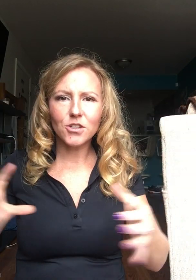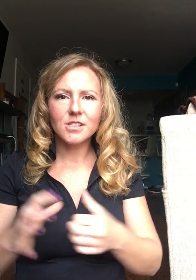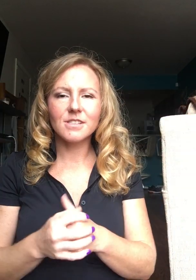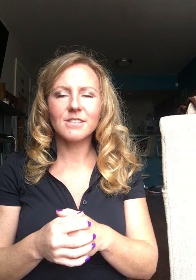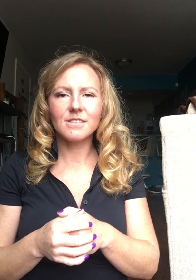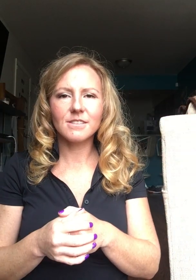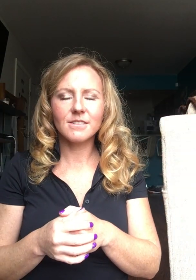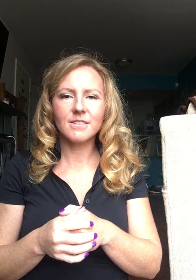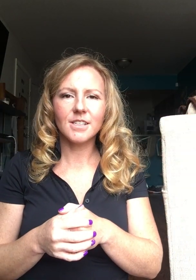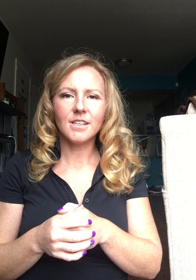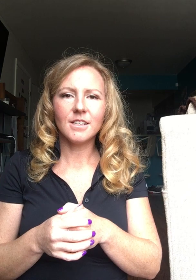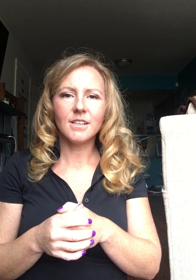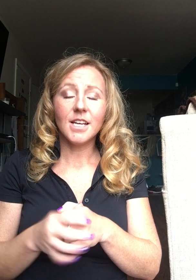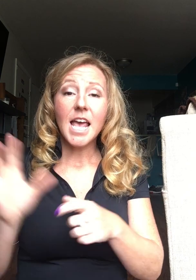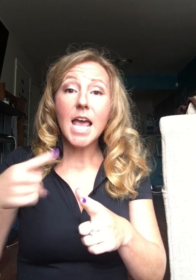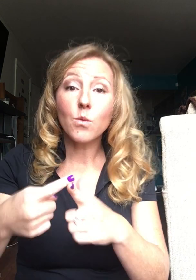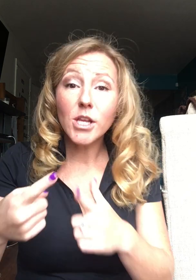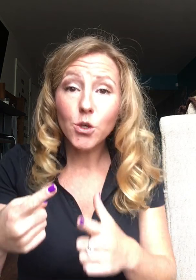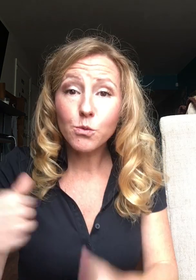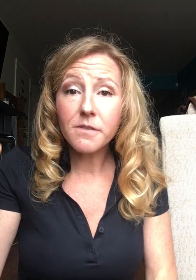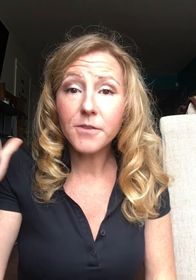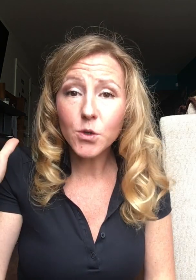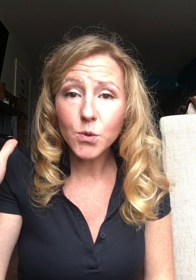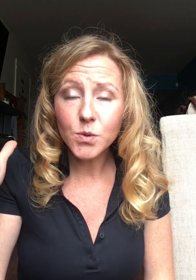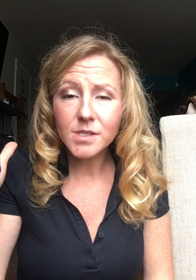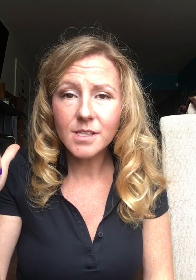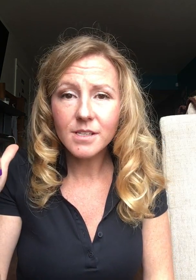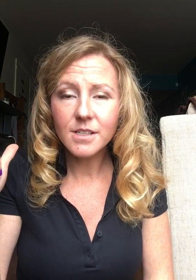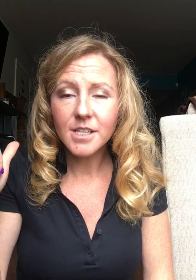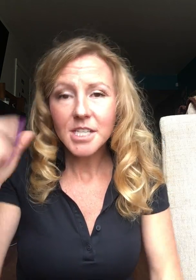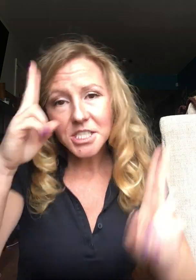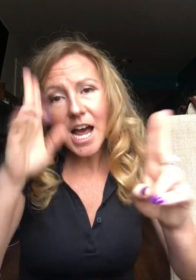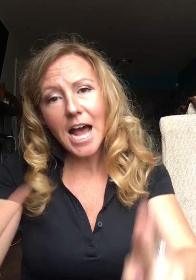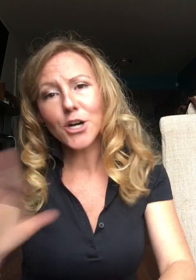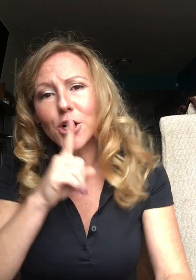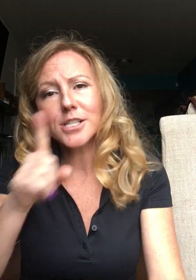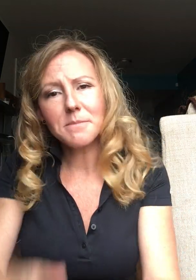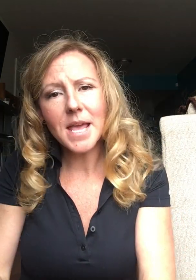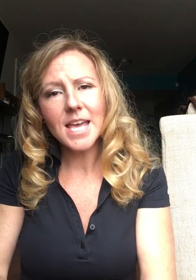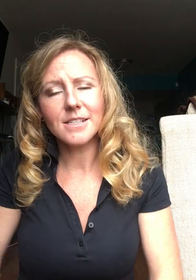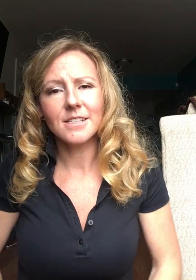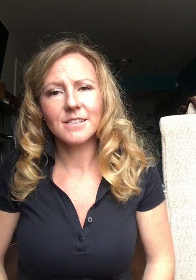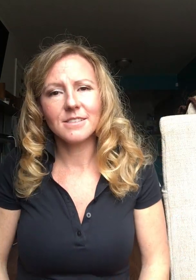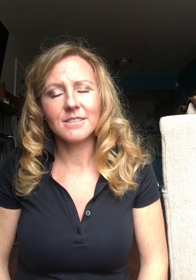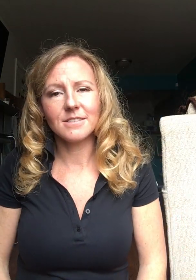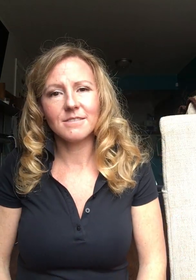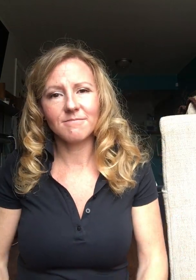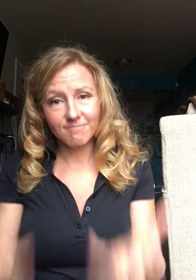cycles. And when you refuse to honor her demand,